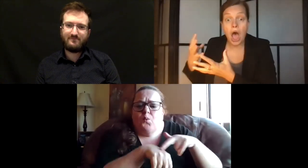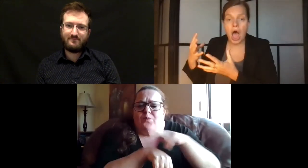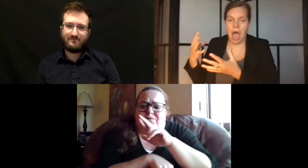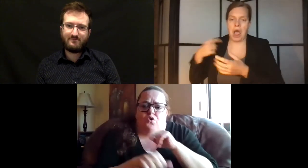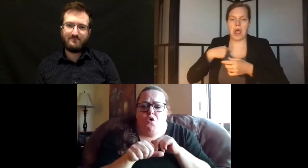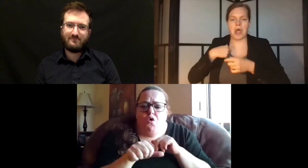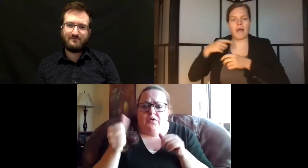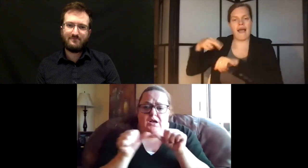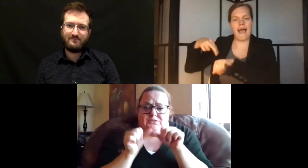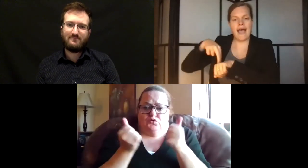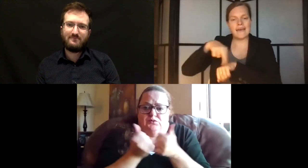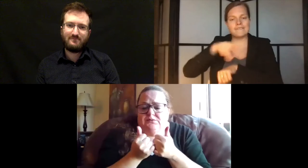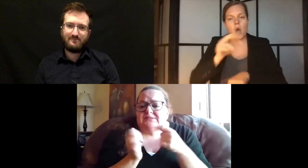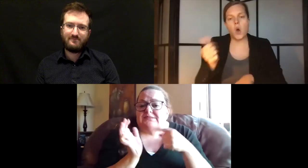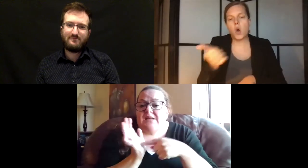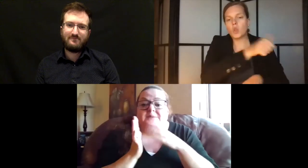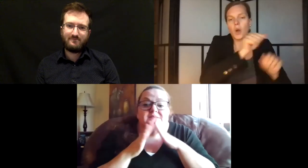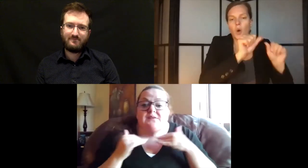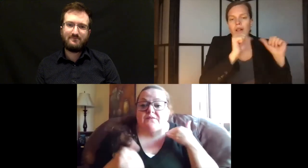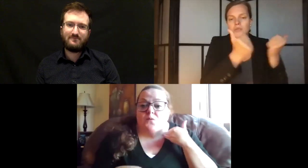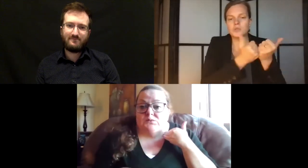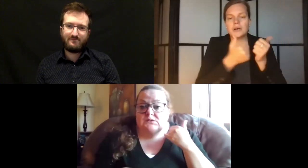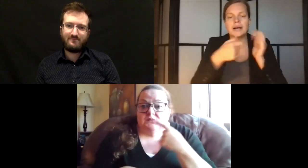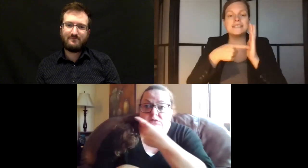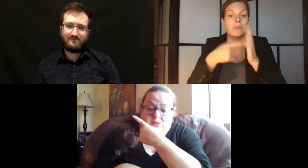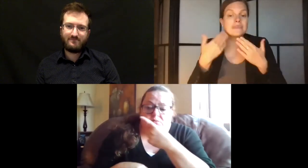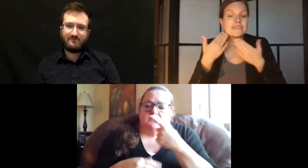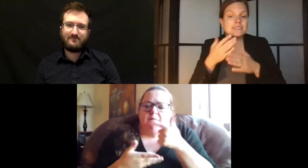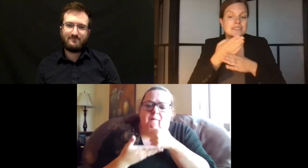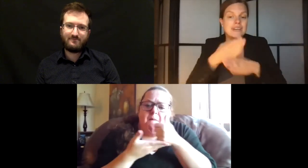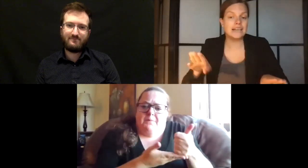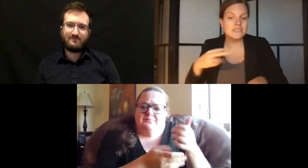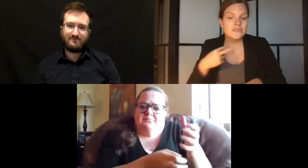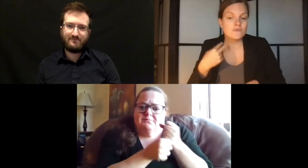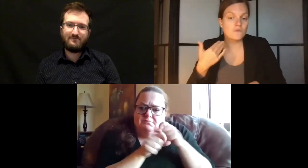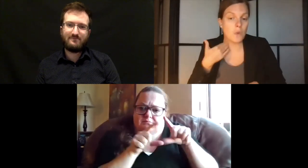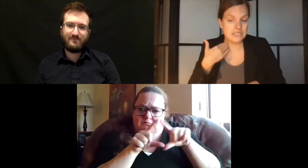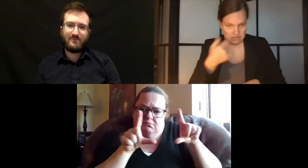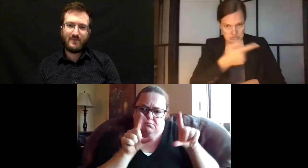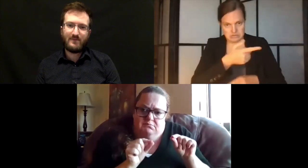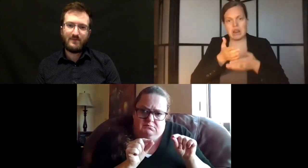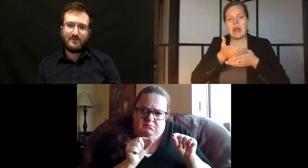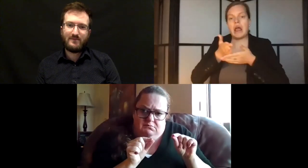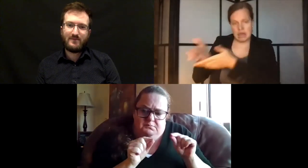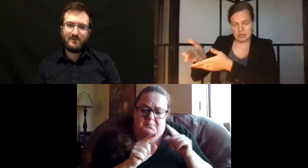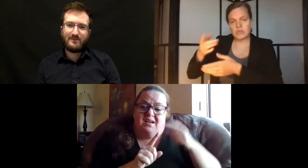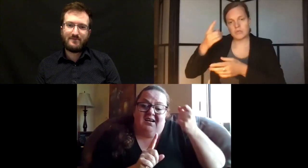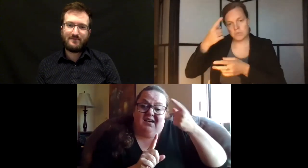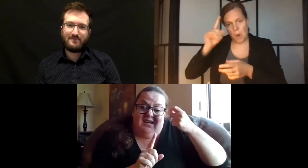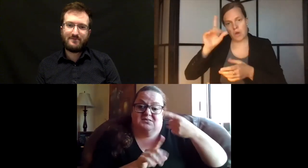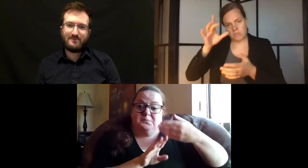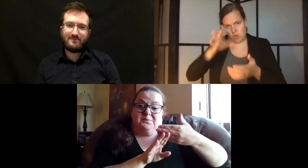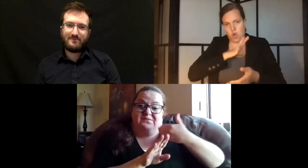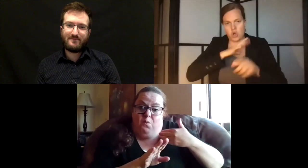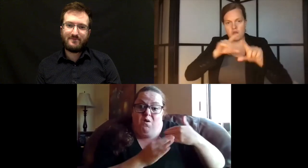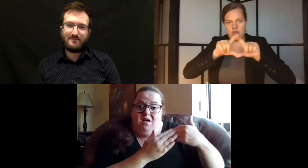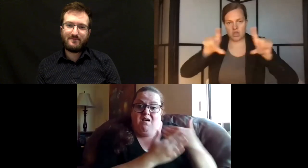For some who don't have their status yet, then we can make referrals, examples to Silent Voice to help